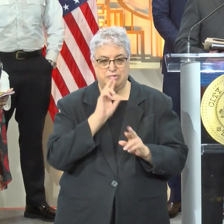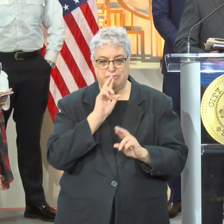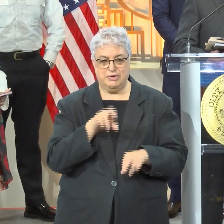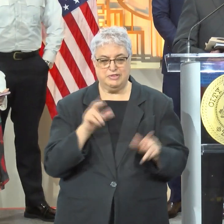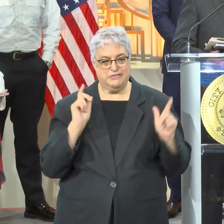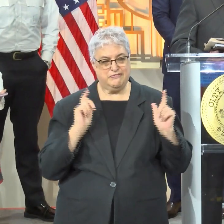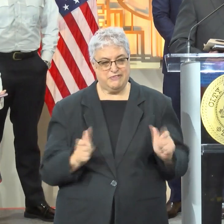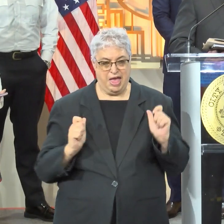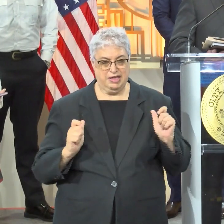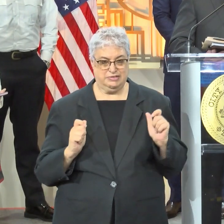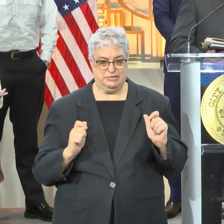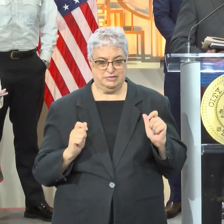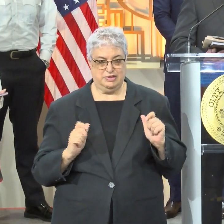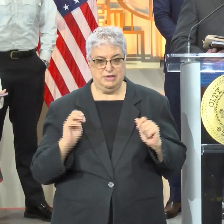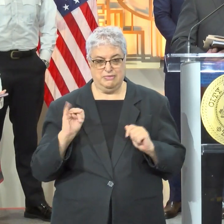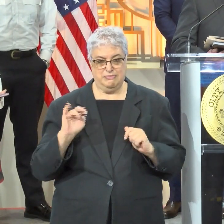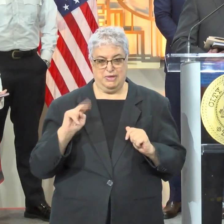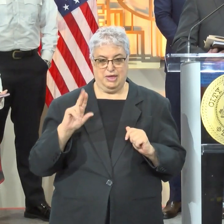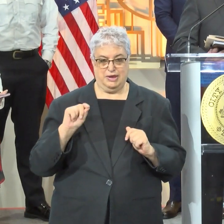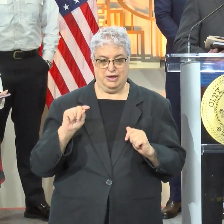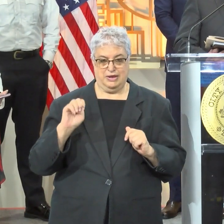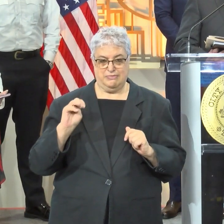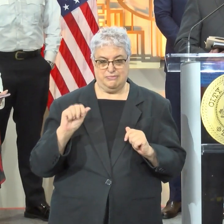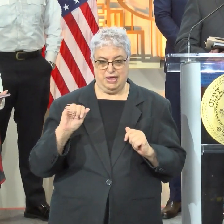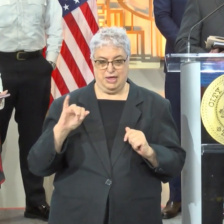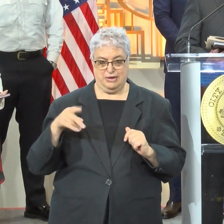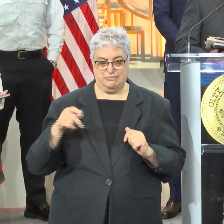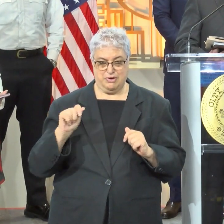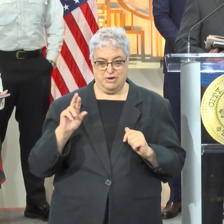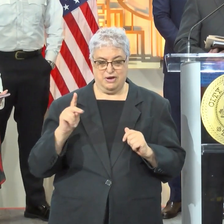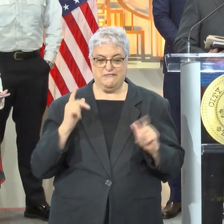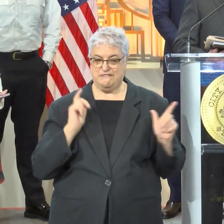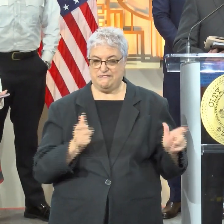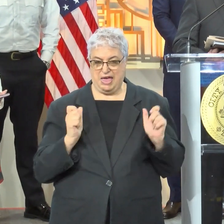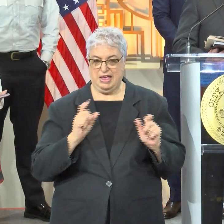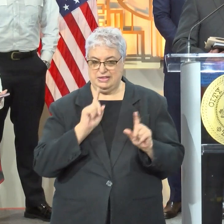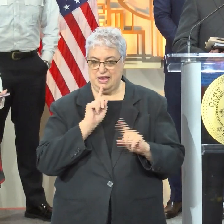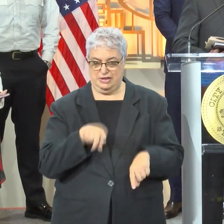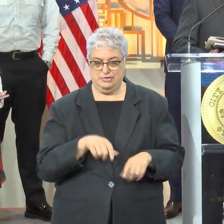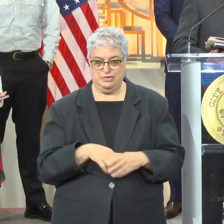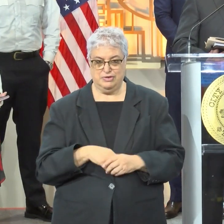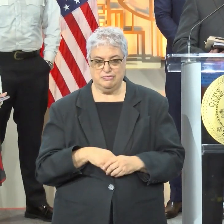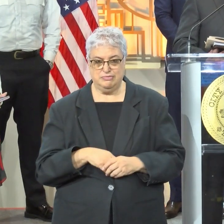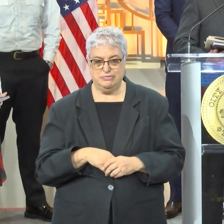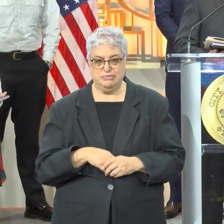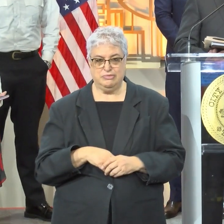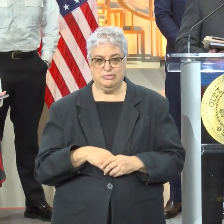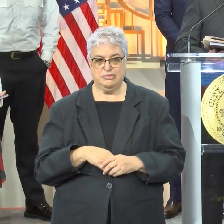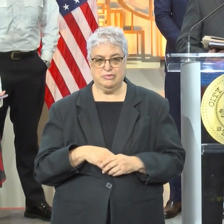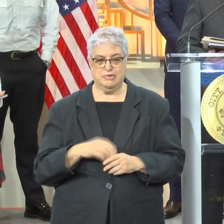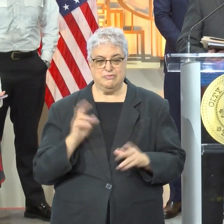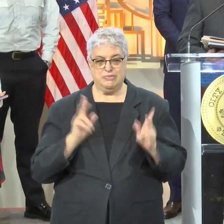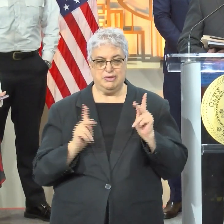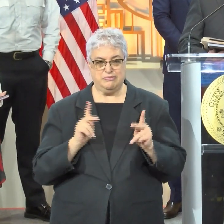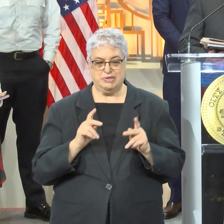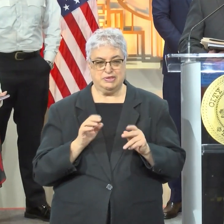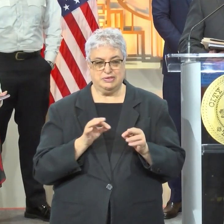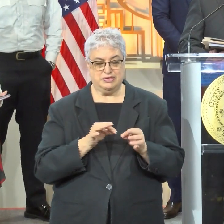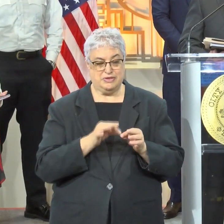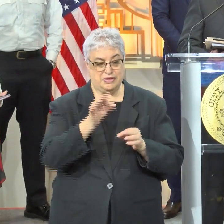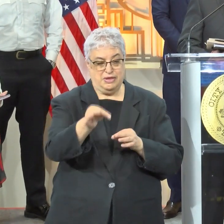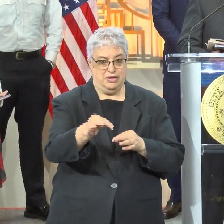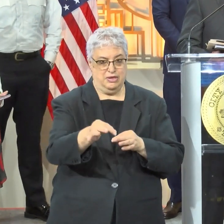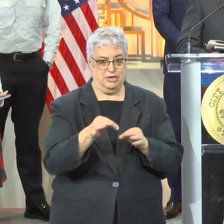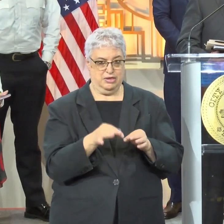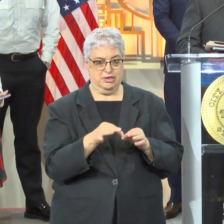back very, very quickly. So with all these sites, there's an improvement in the lag time of the reports are coming back, and people, you're getting your